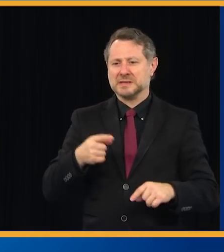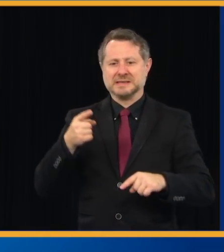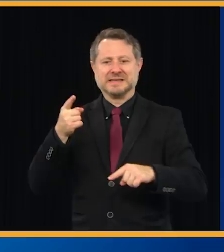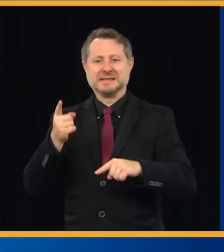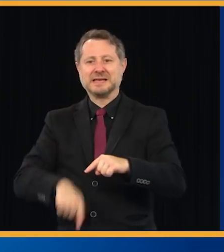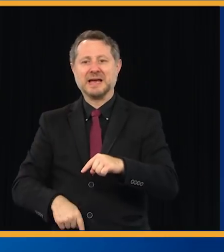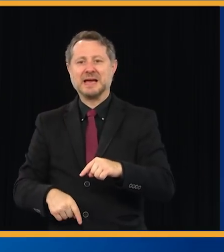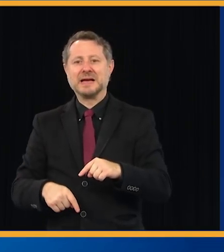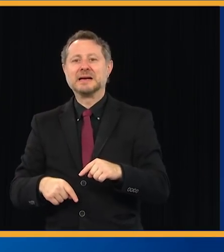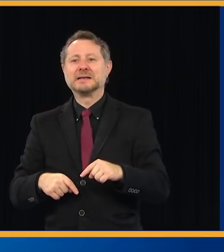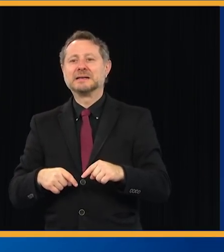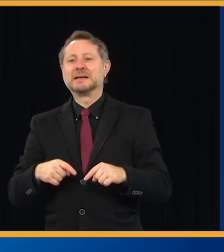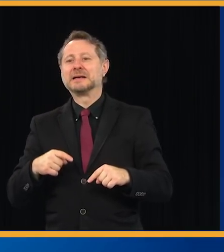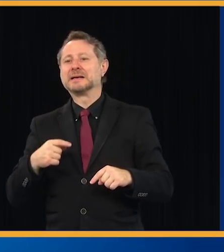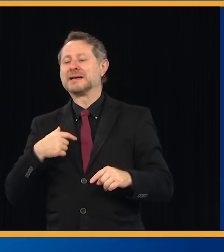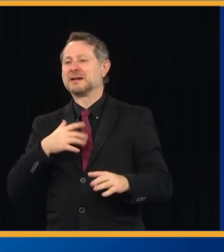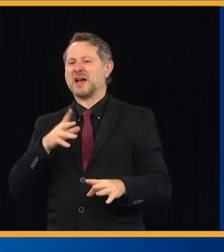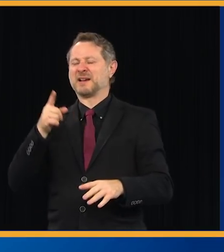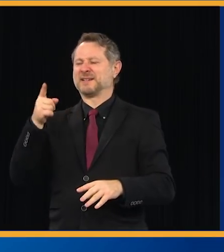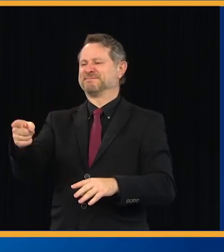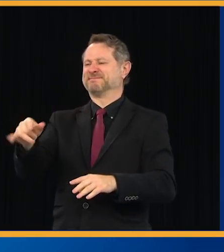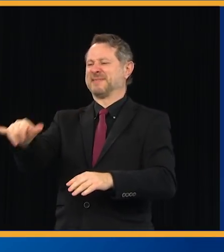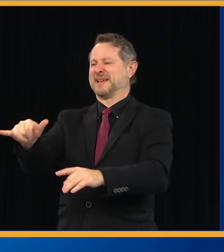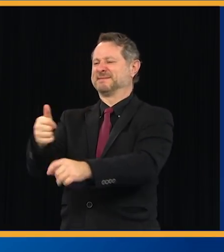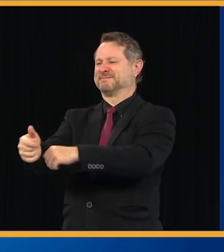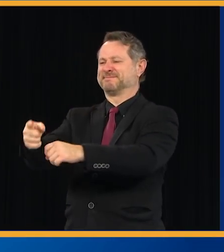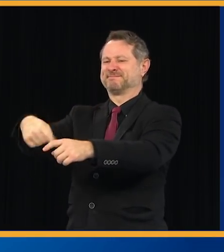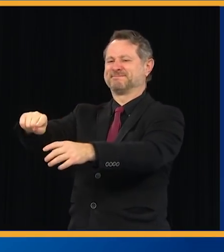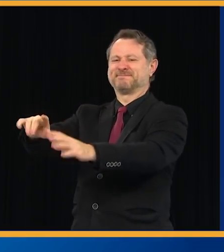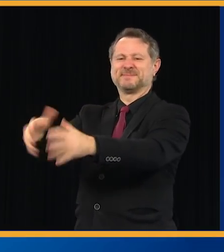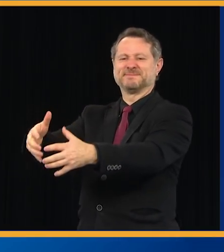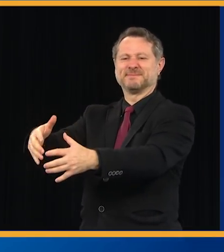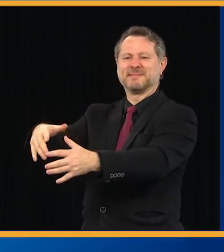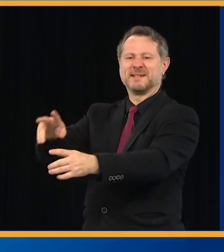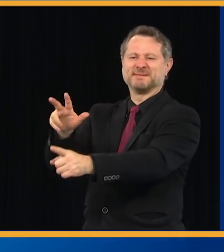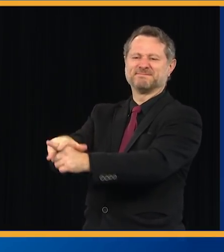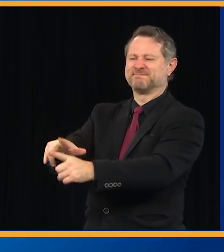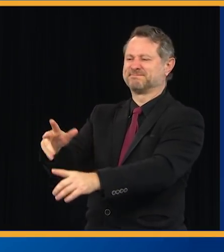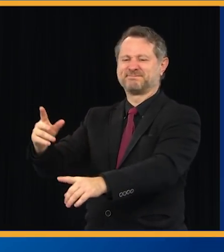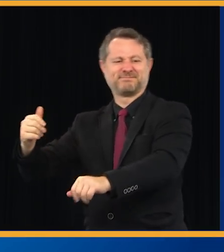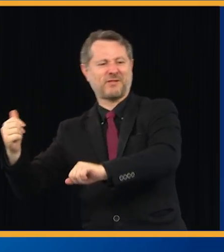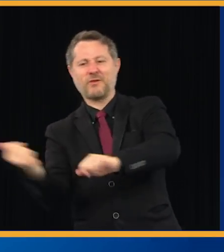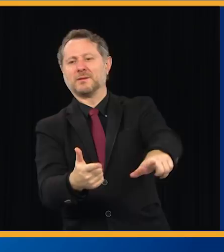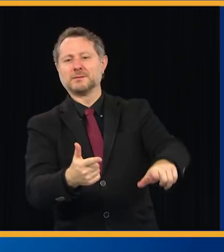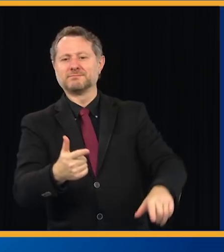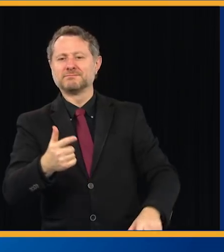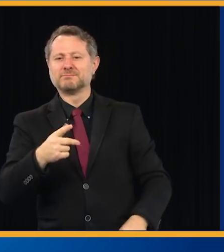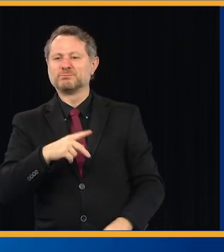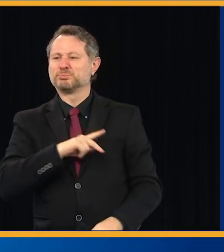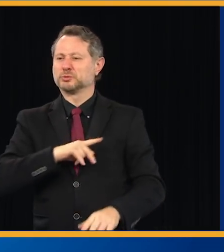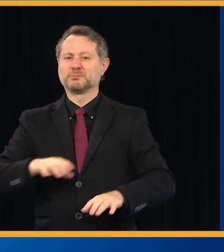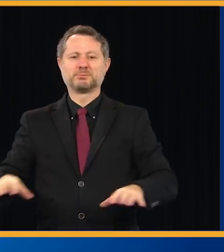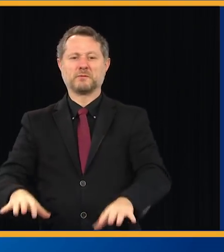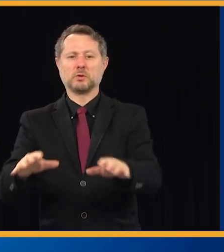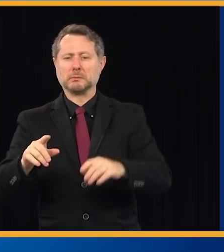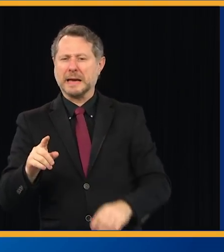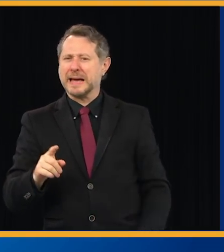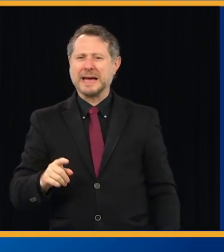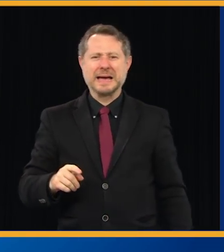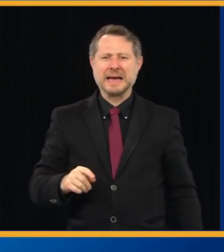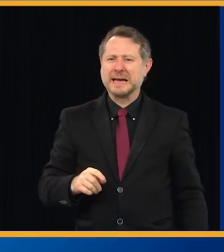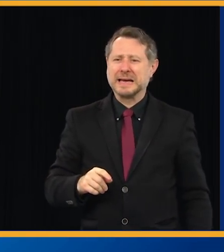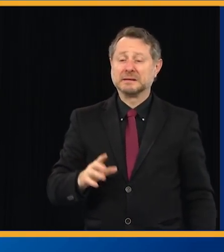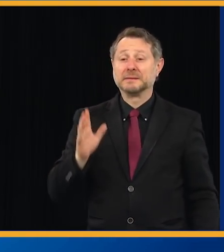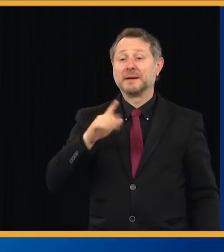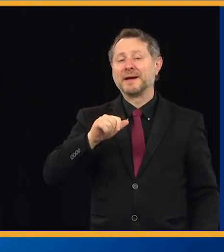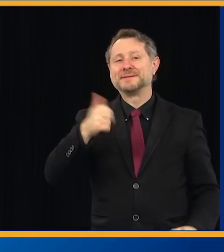this information. It's really about personal behavior. Another issue that we're looking at and we're trying to understand, what